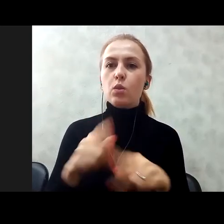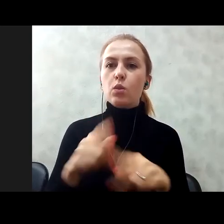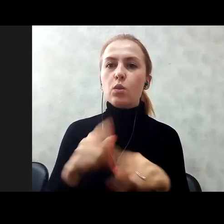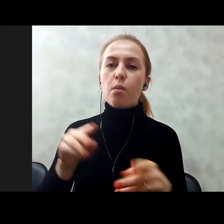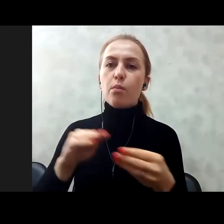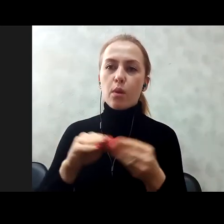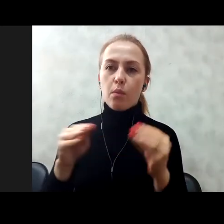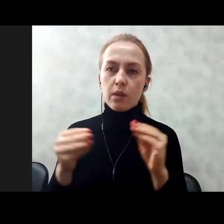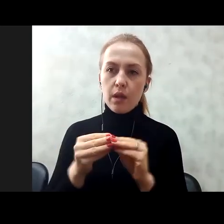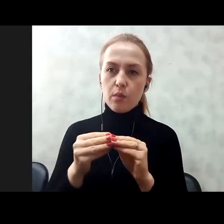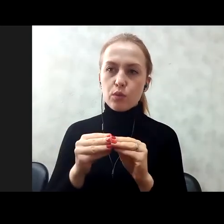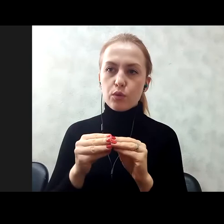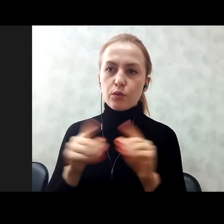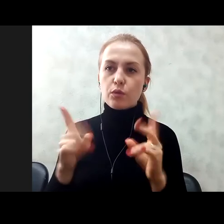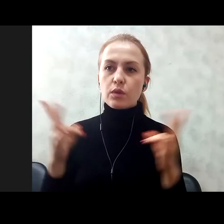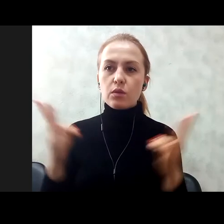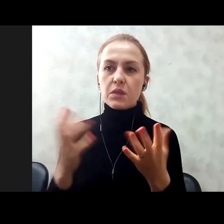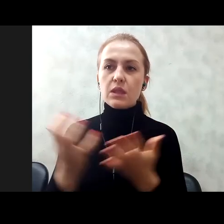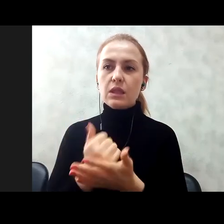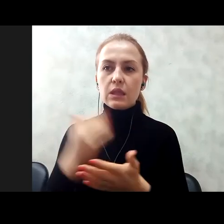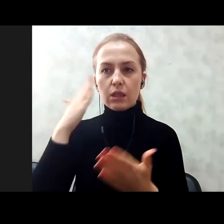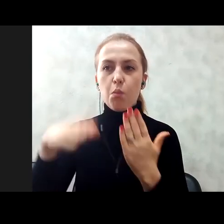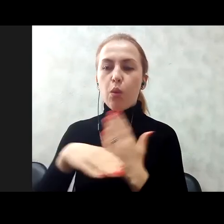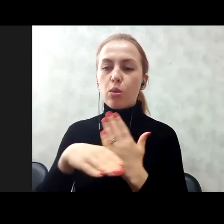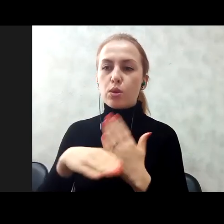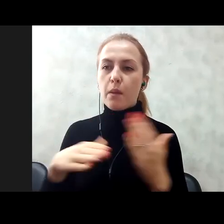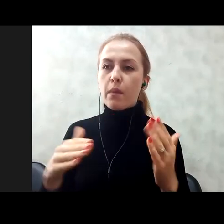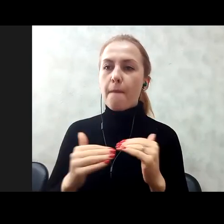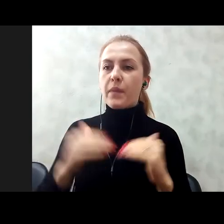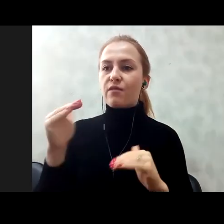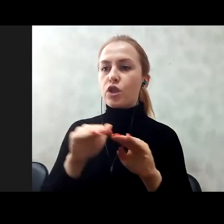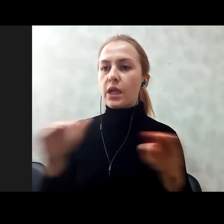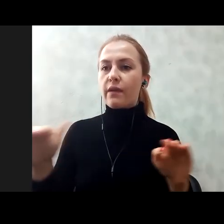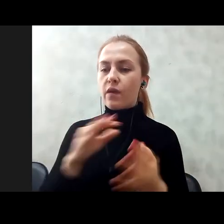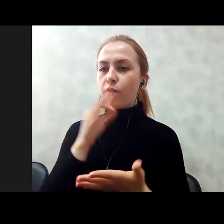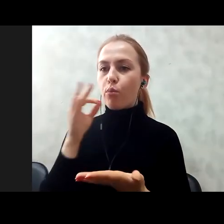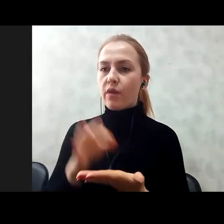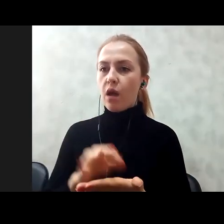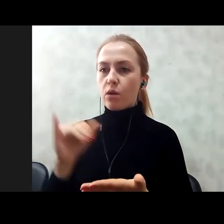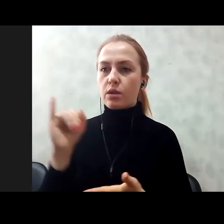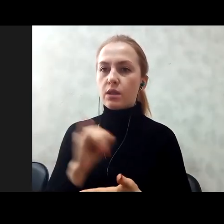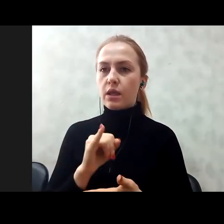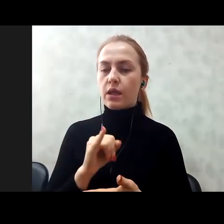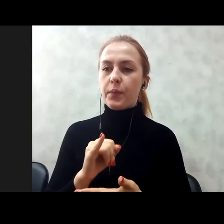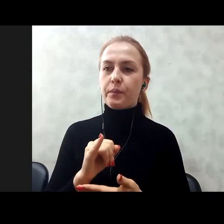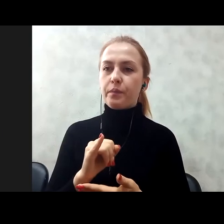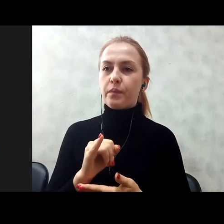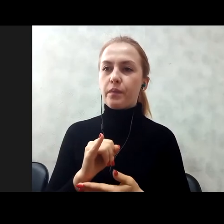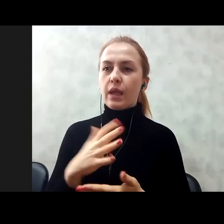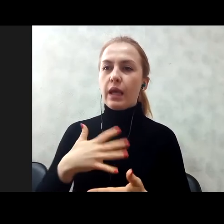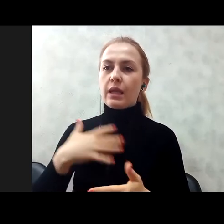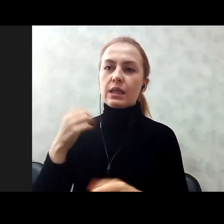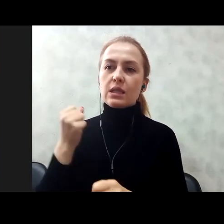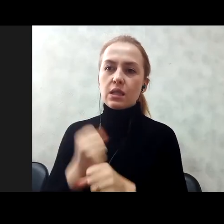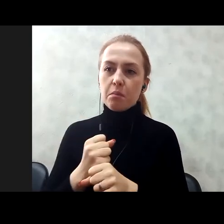So that's the problem that we faced. And we need to find ways to enhance responsibility